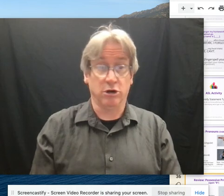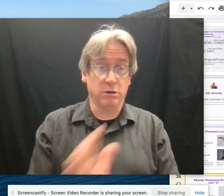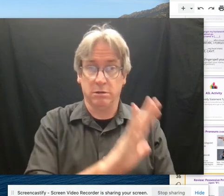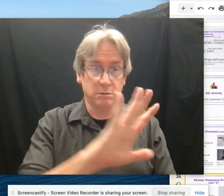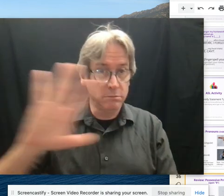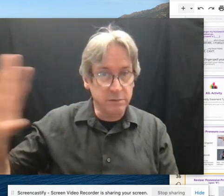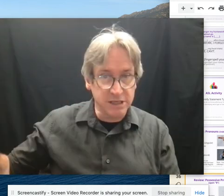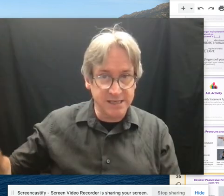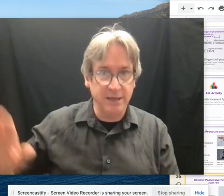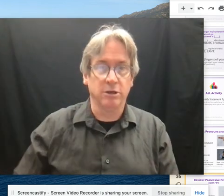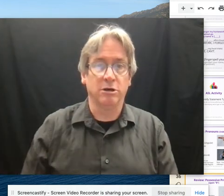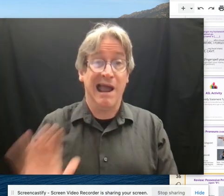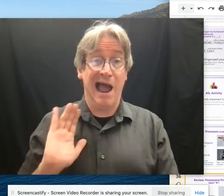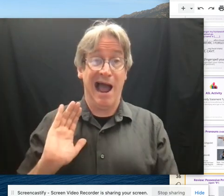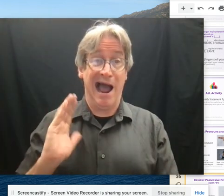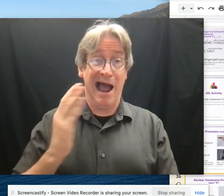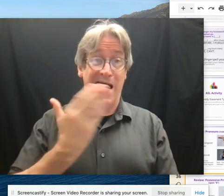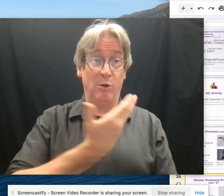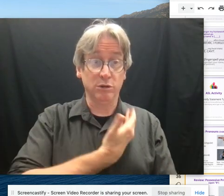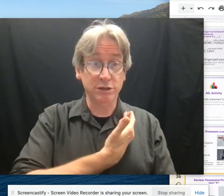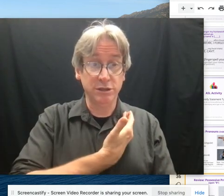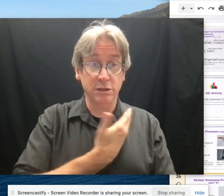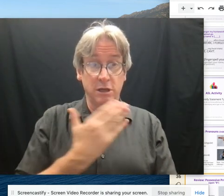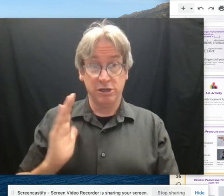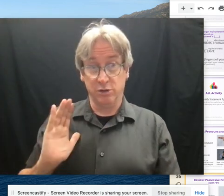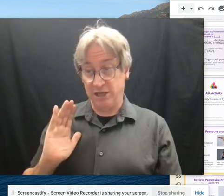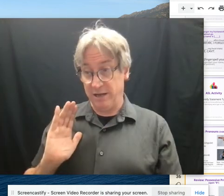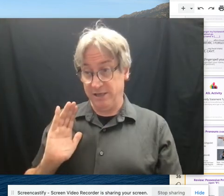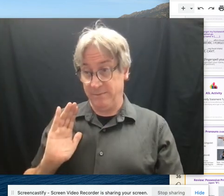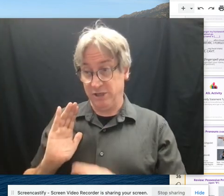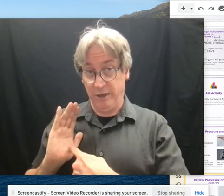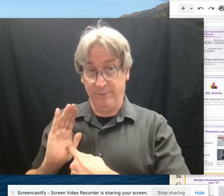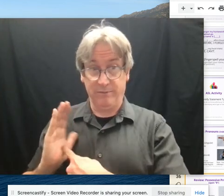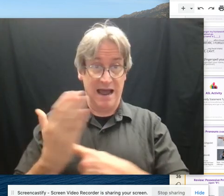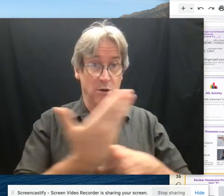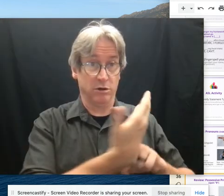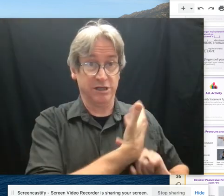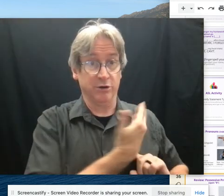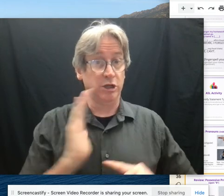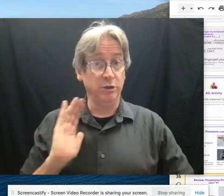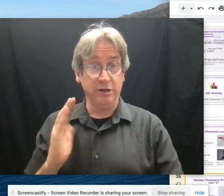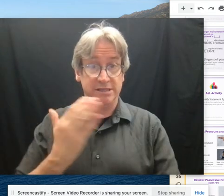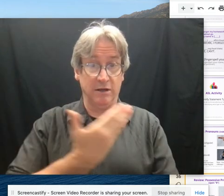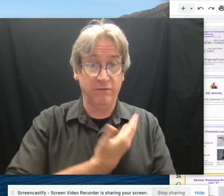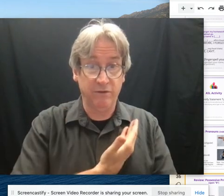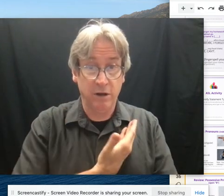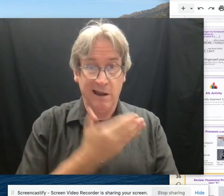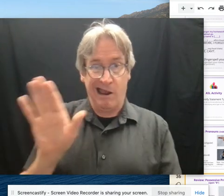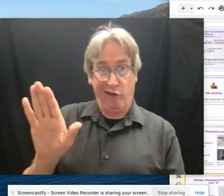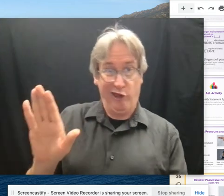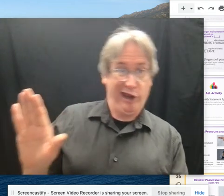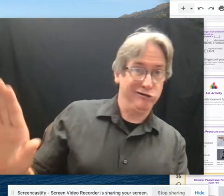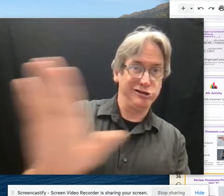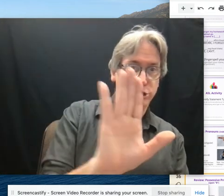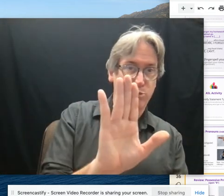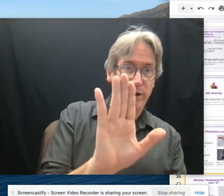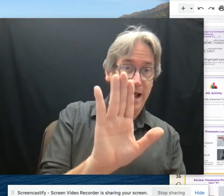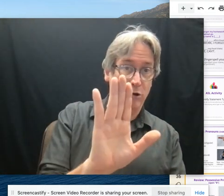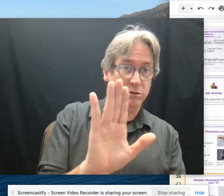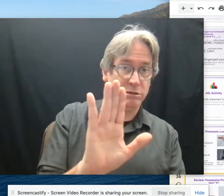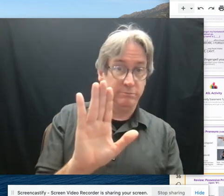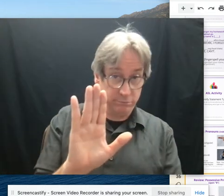his, her, the singular, ours. So it's kind of the same sweep, ours, and you're including yourself. Theirs